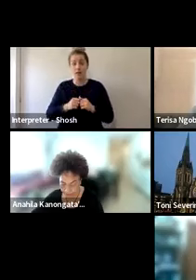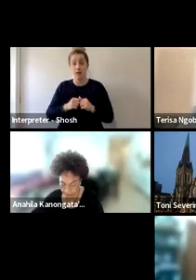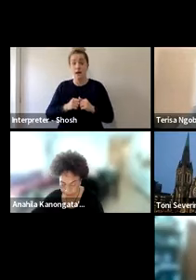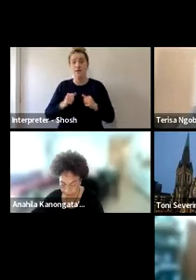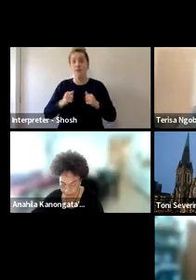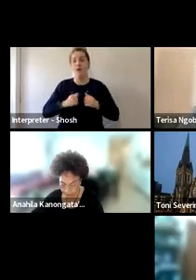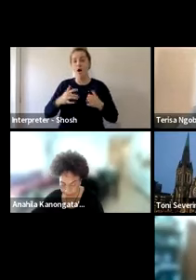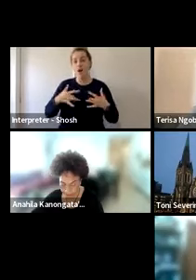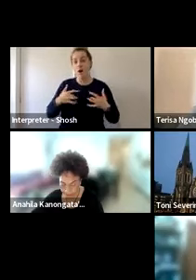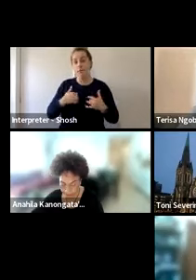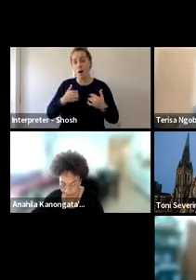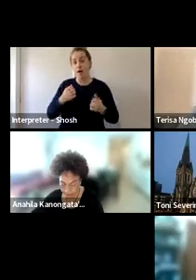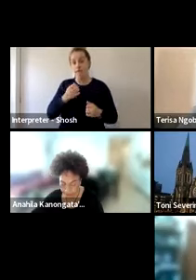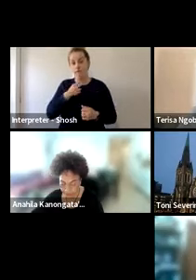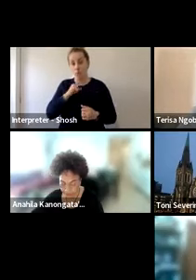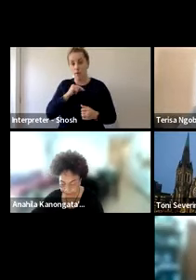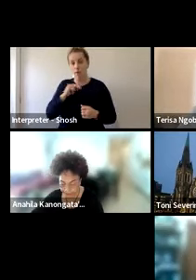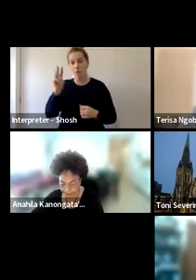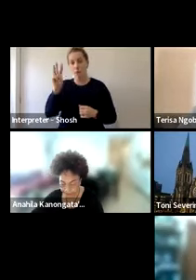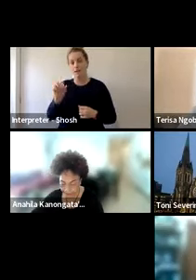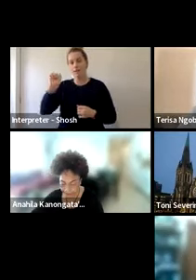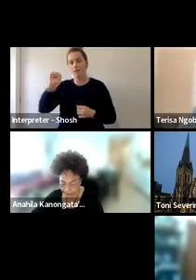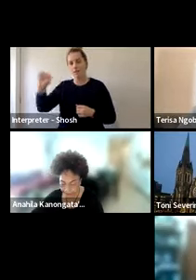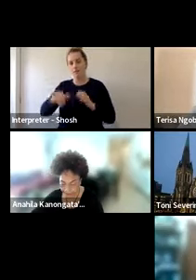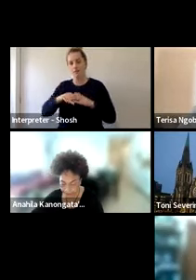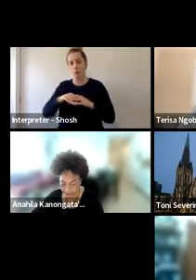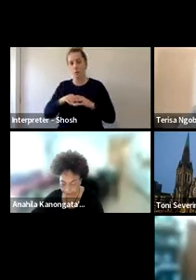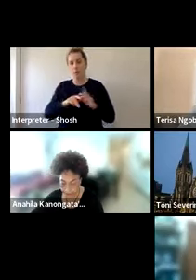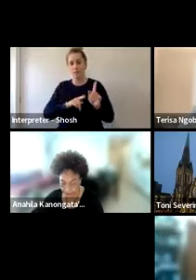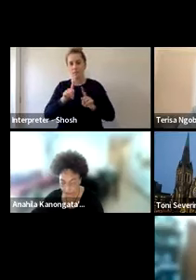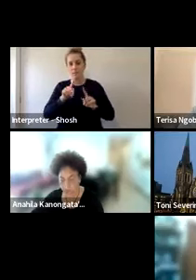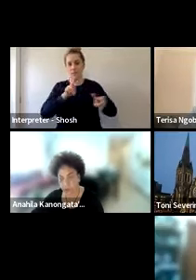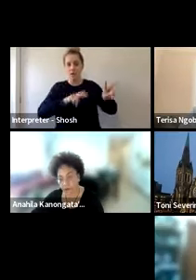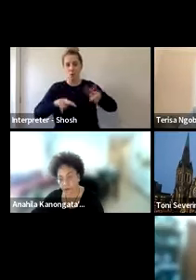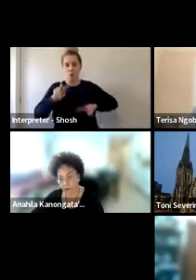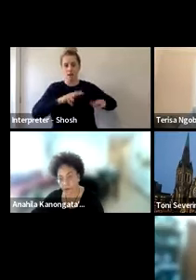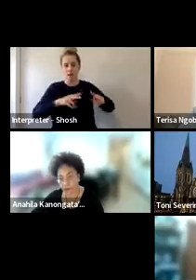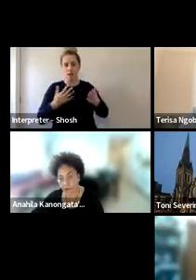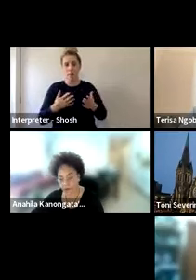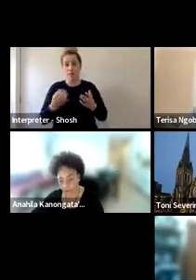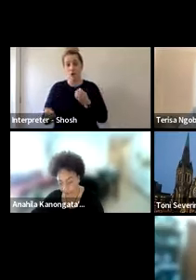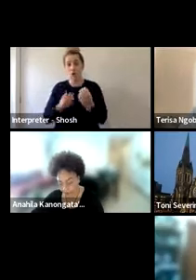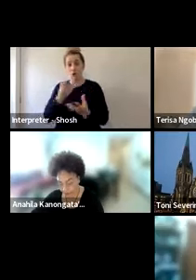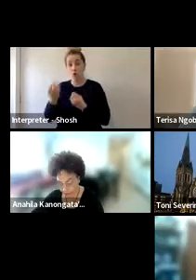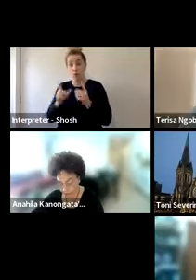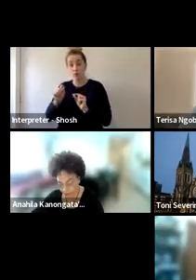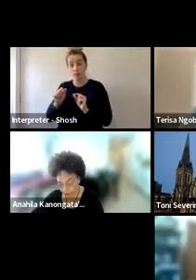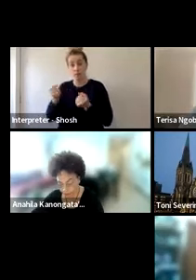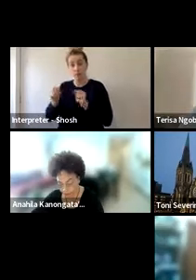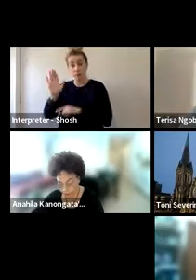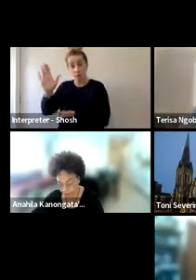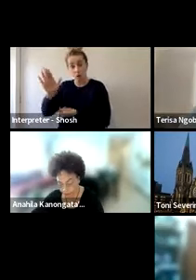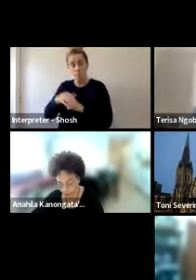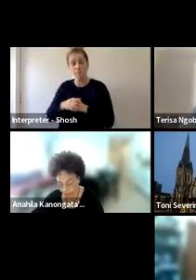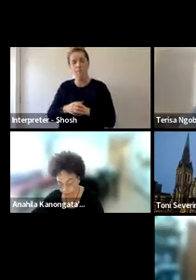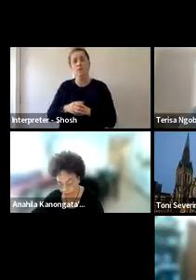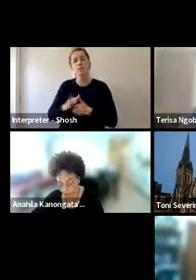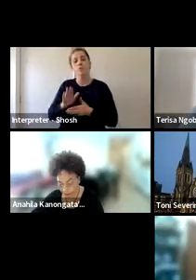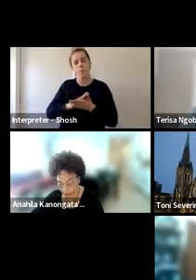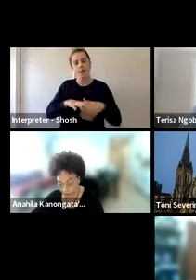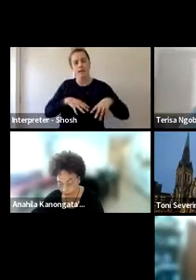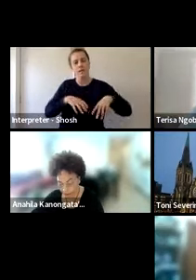Voice. Wellington have got their entire city being audited. Rotorua did bus stops, so it's just picking